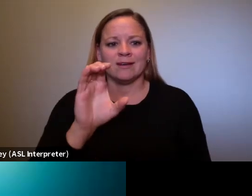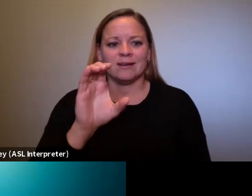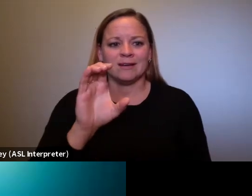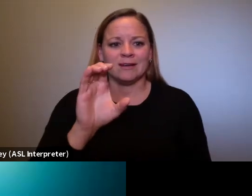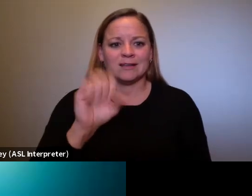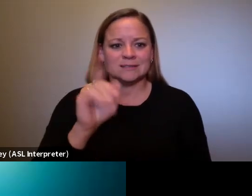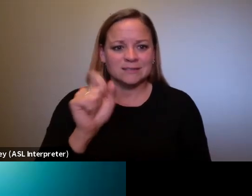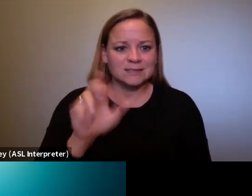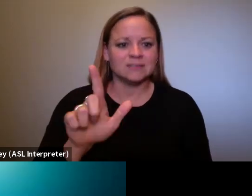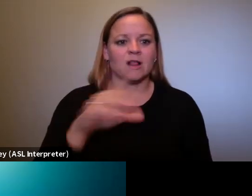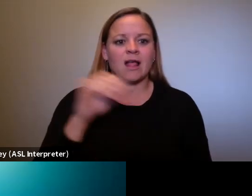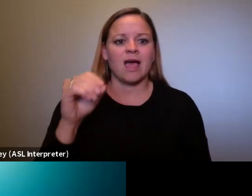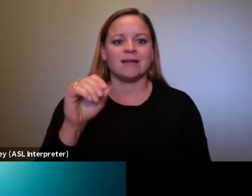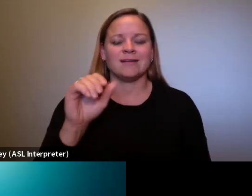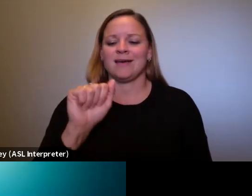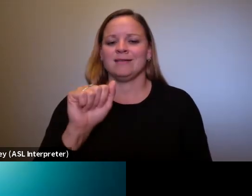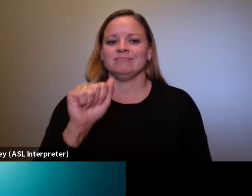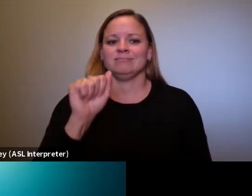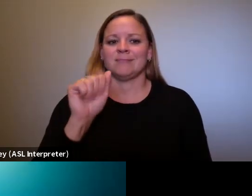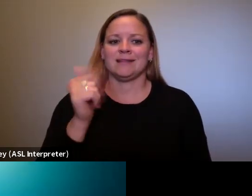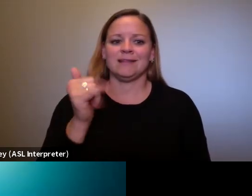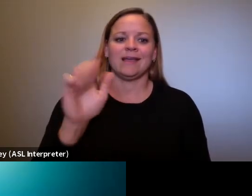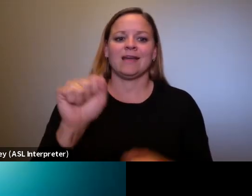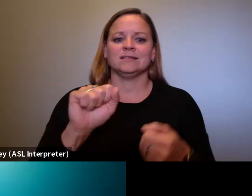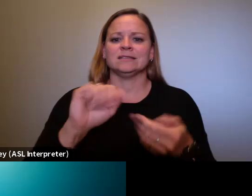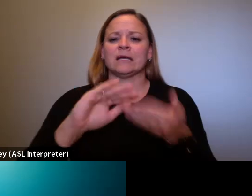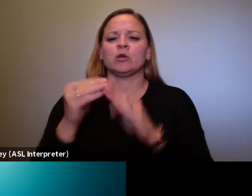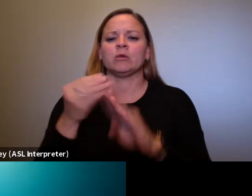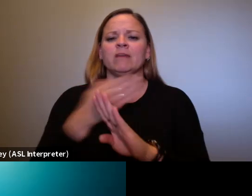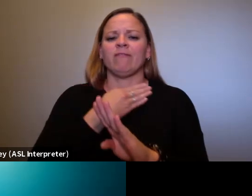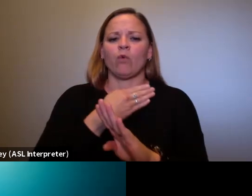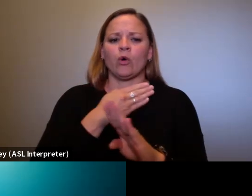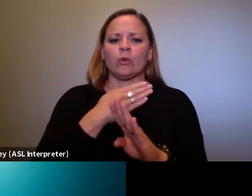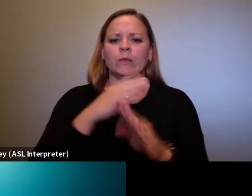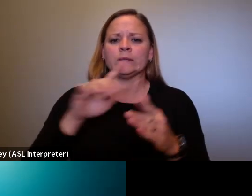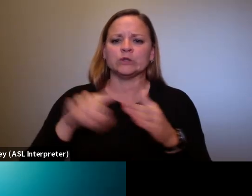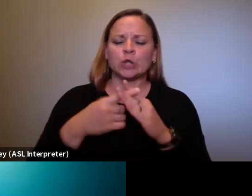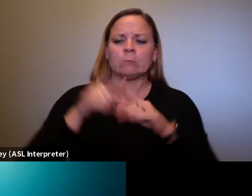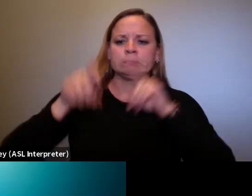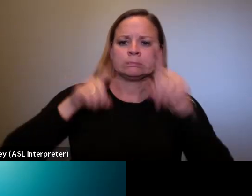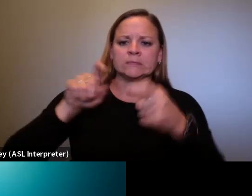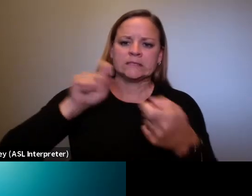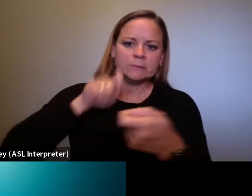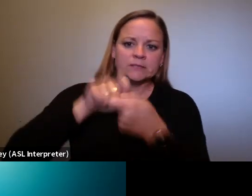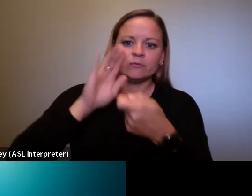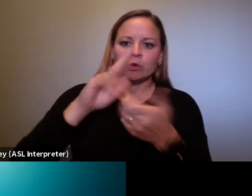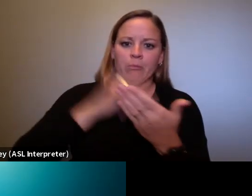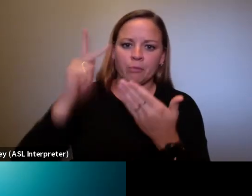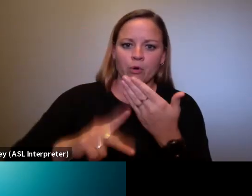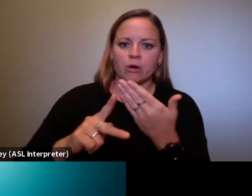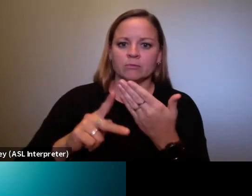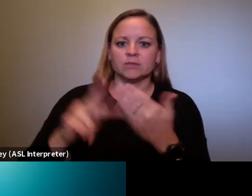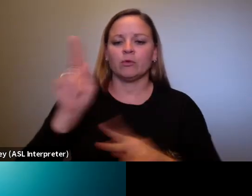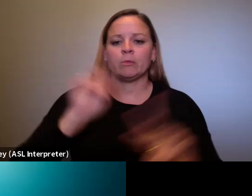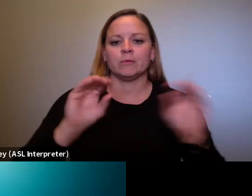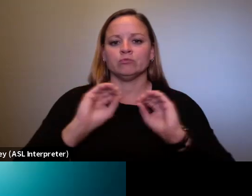Atlantis Community before we dive into some of the questions specific to their programs for people who are unhoused. So